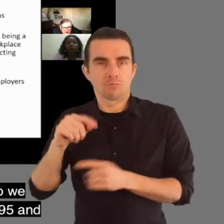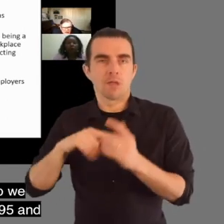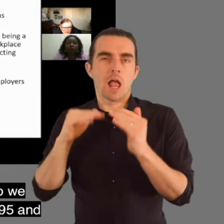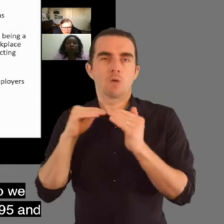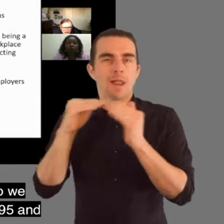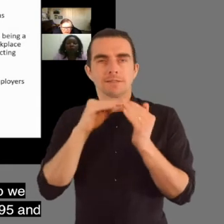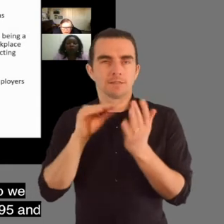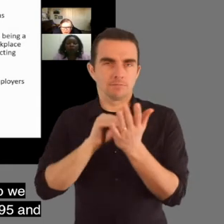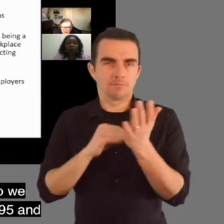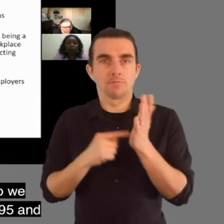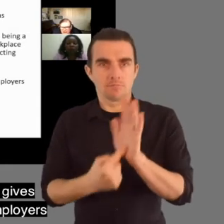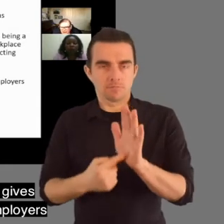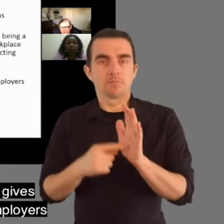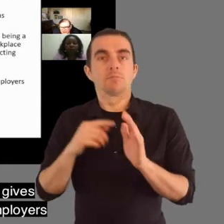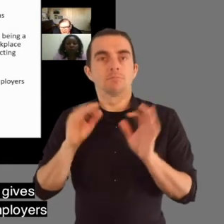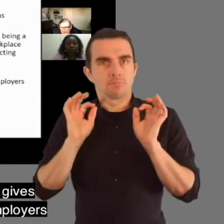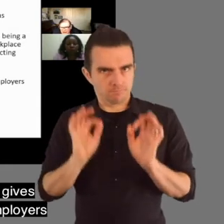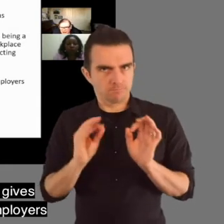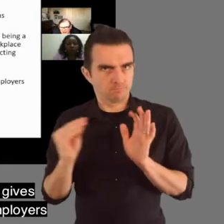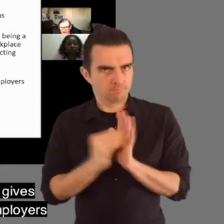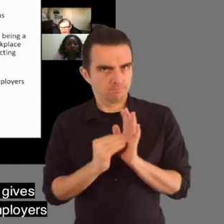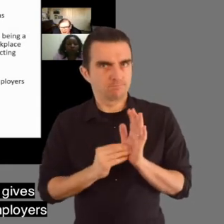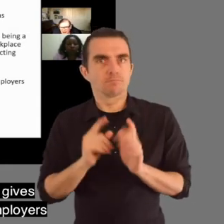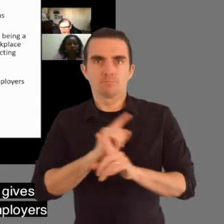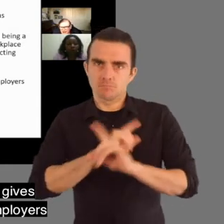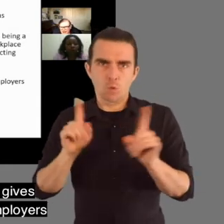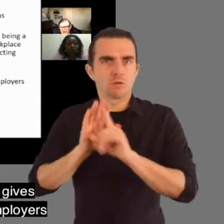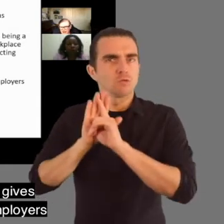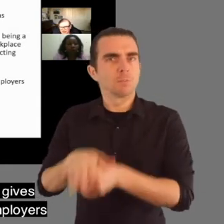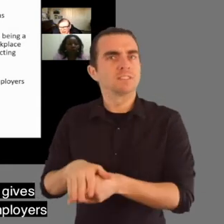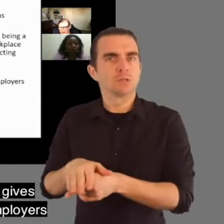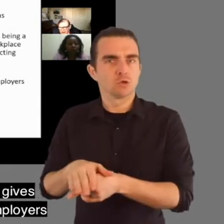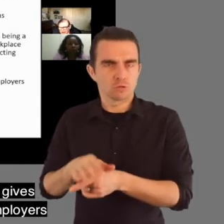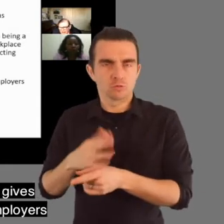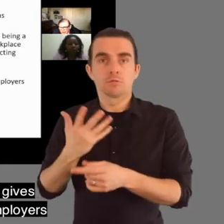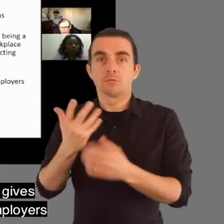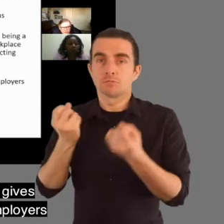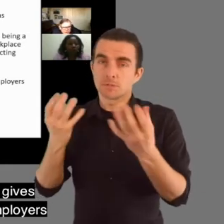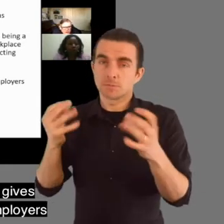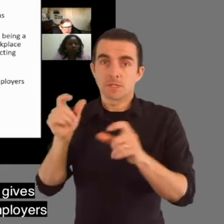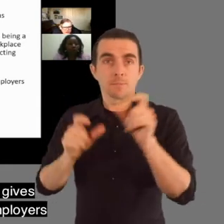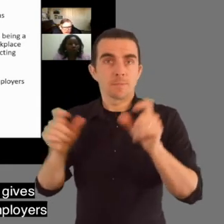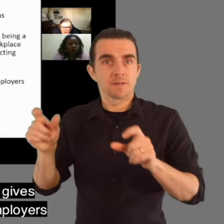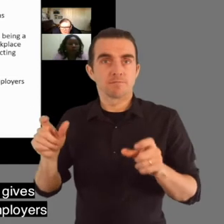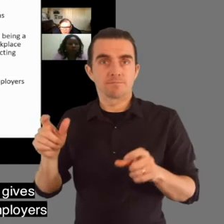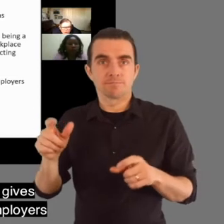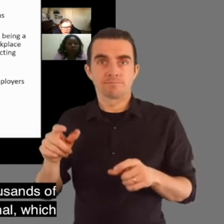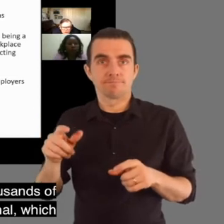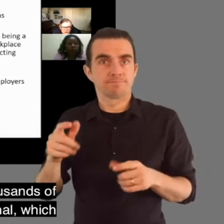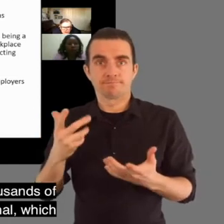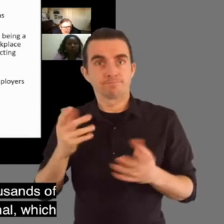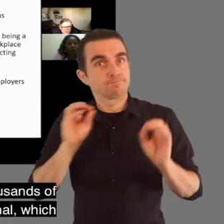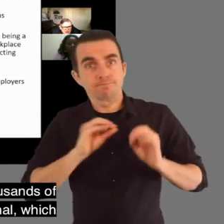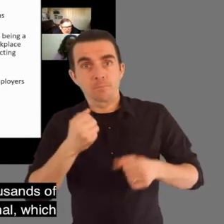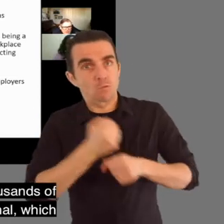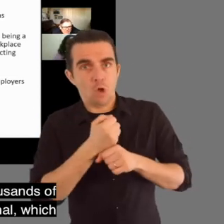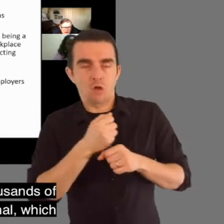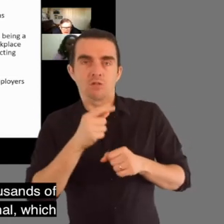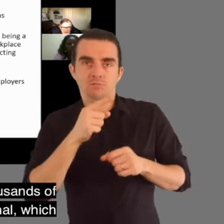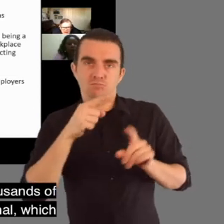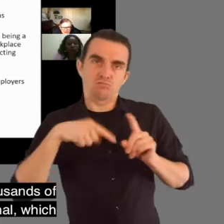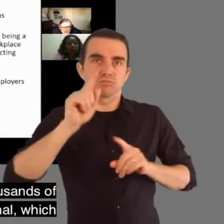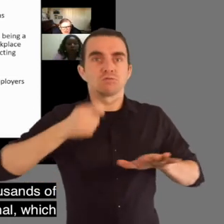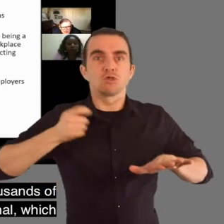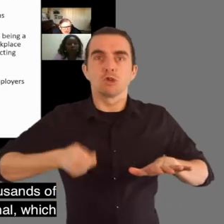Act in '95 and the Equality Act in 2010 in the UK, gives legally enforceable duties on employers not to discriminate, and